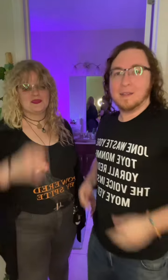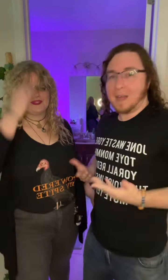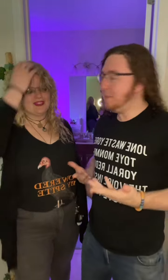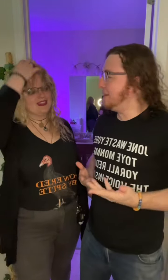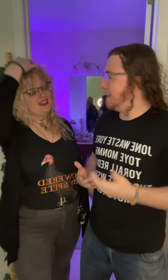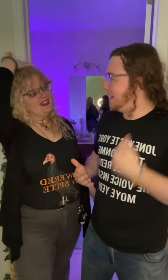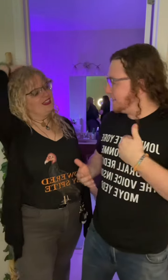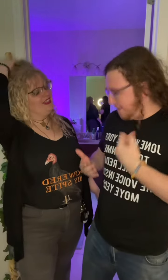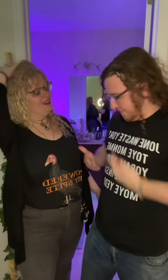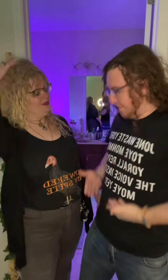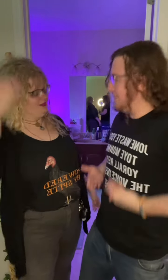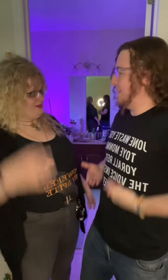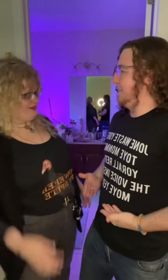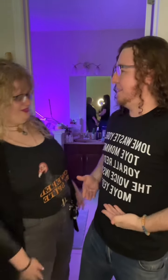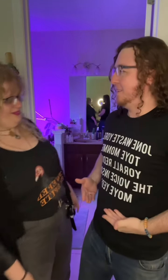I mean, I just have...